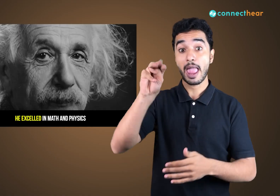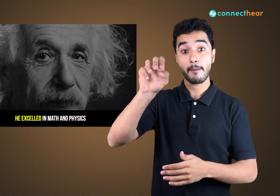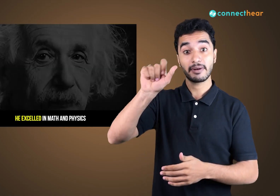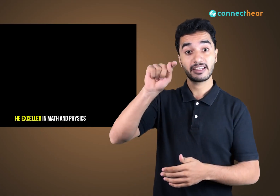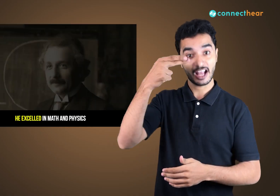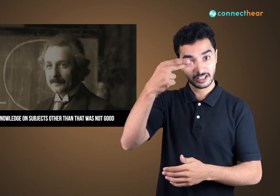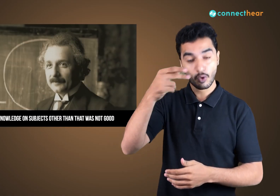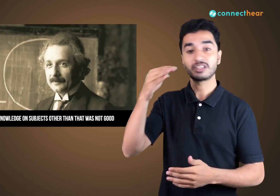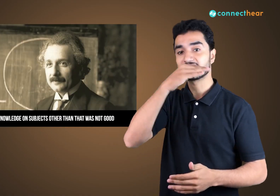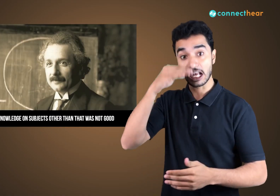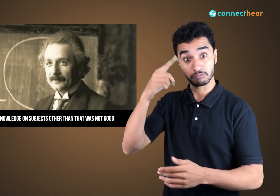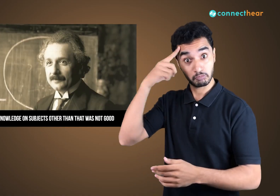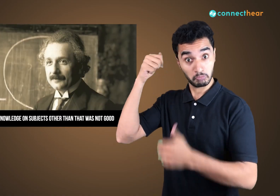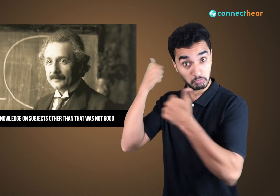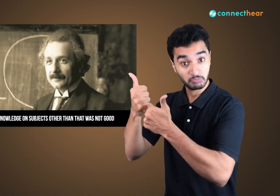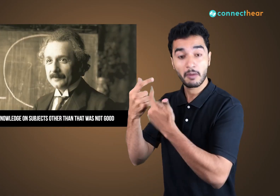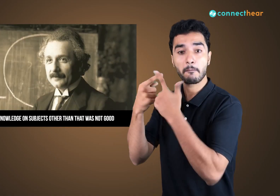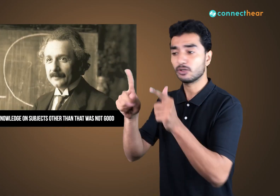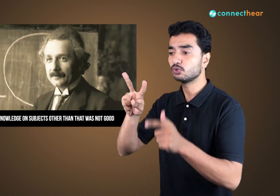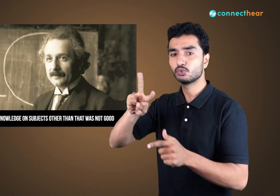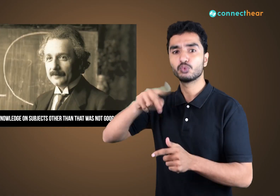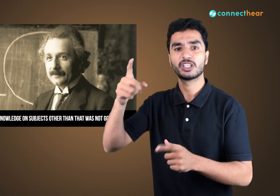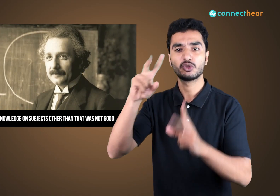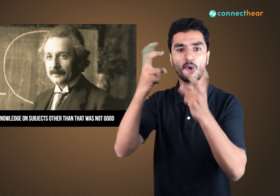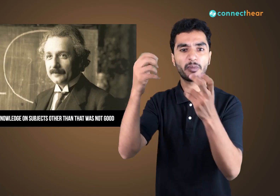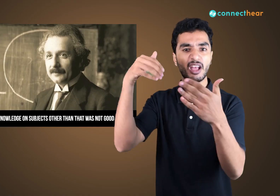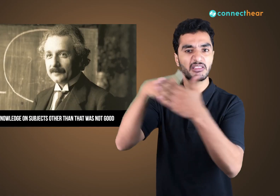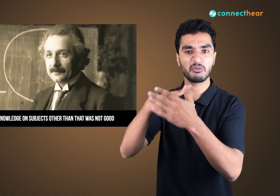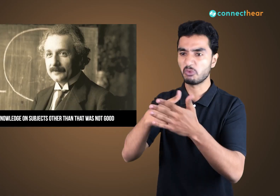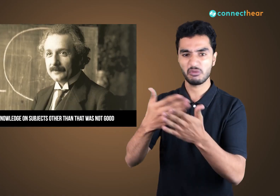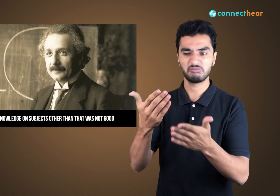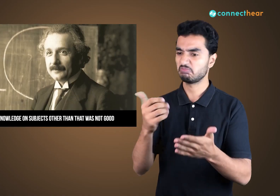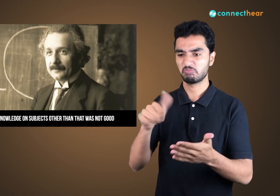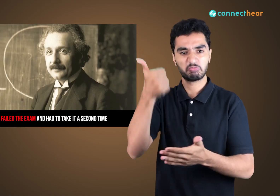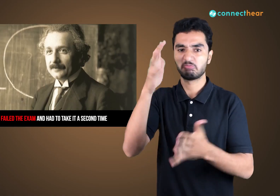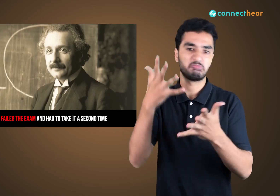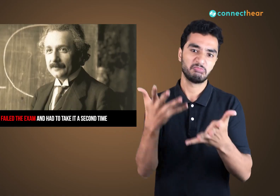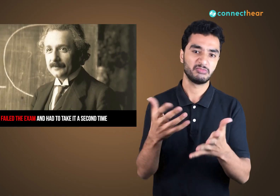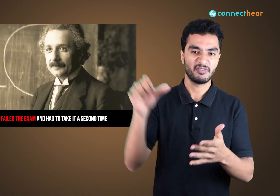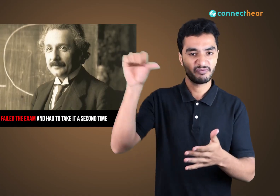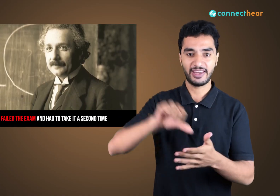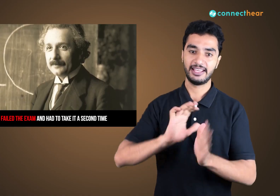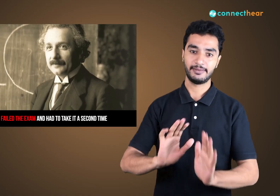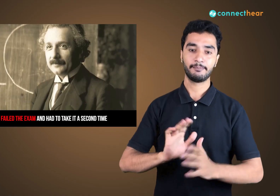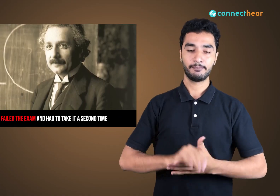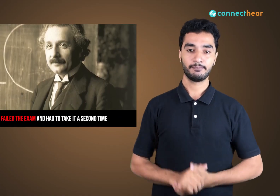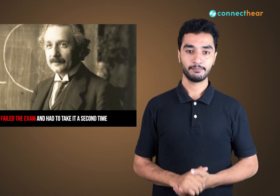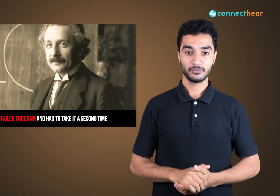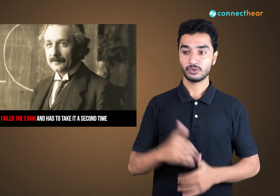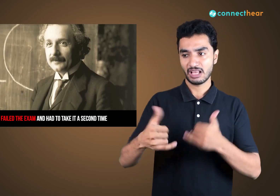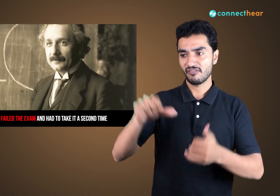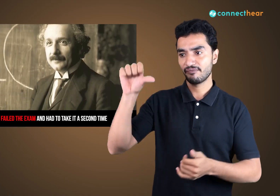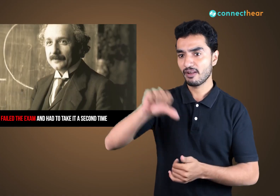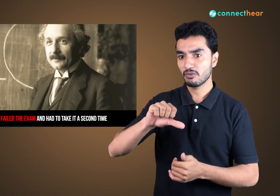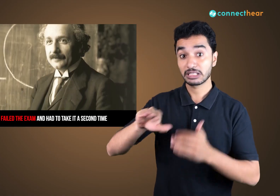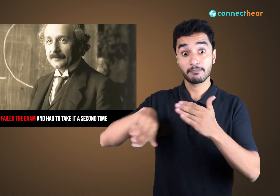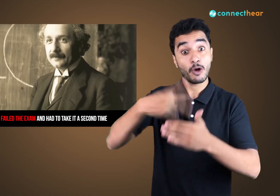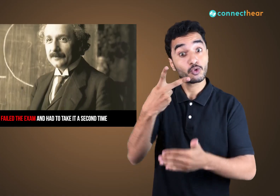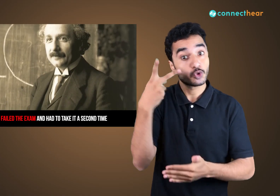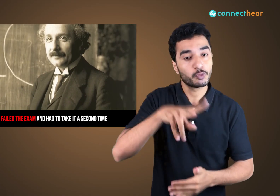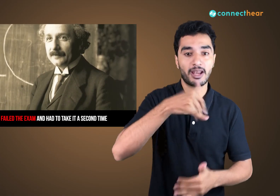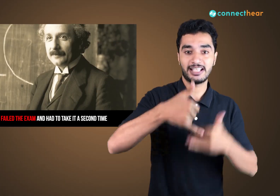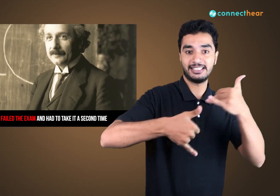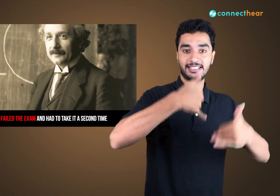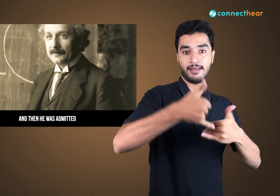and physics, but his knowledge on subjects other than that was not good. So he failed the exam and had to take